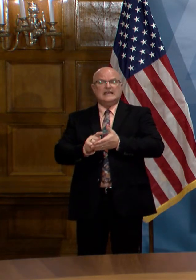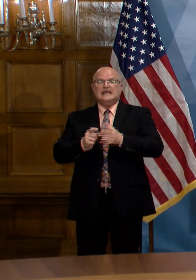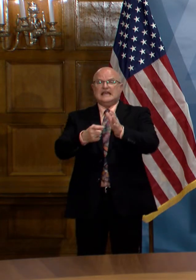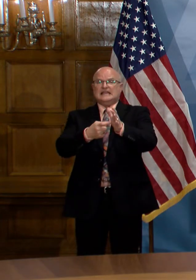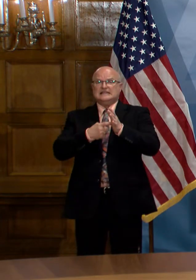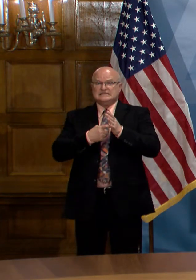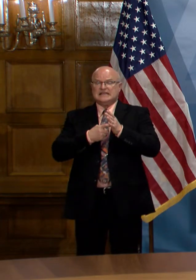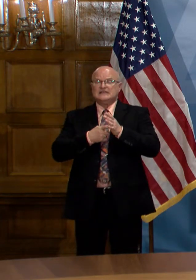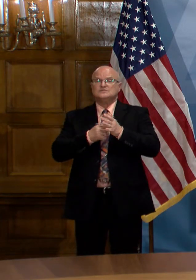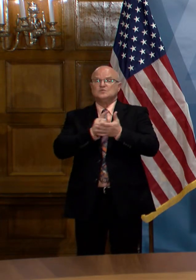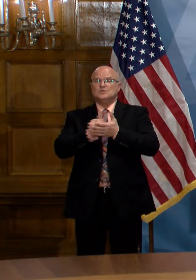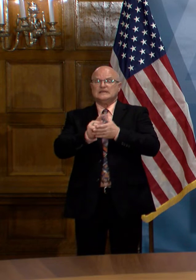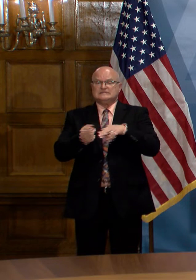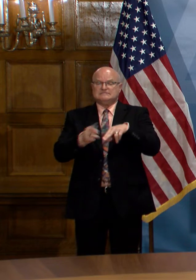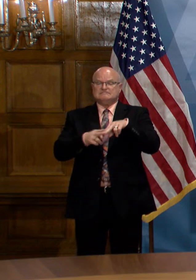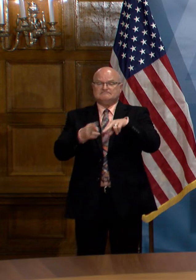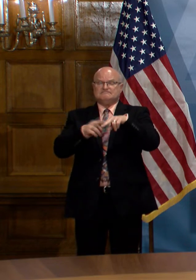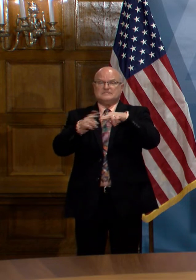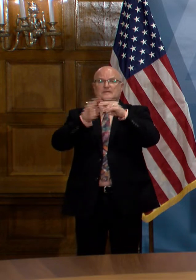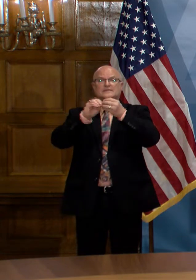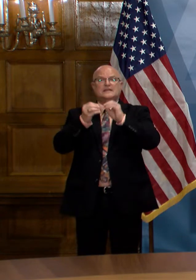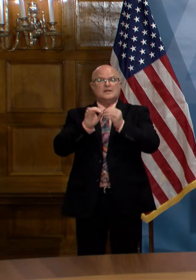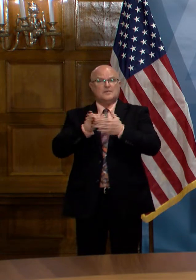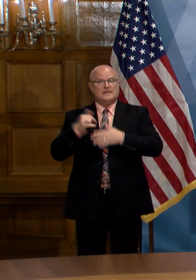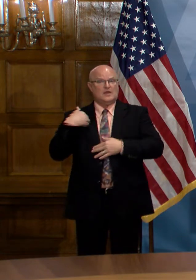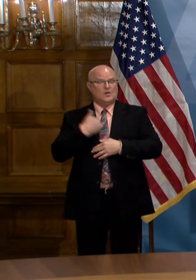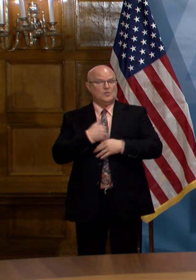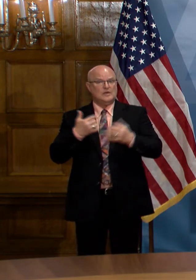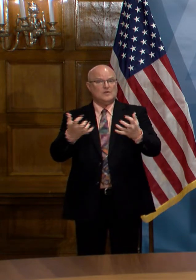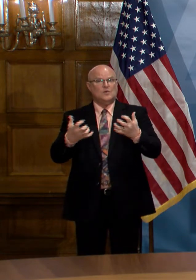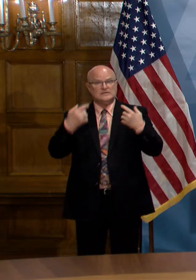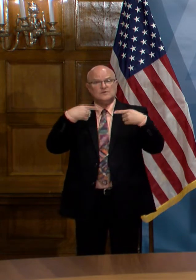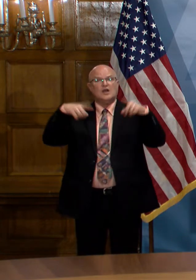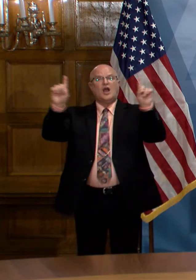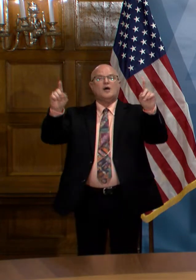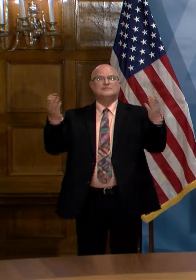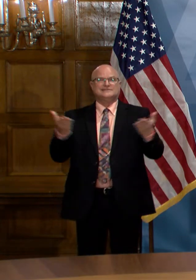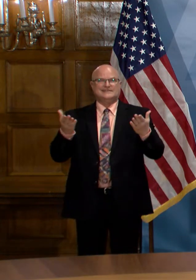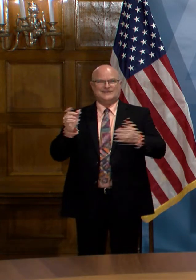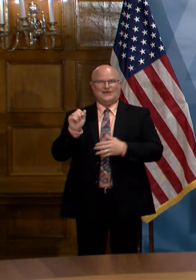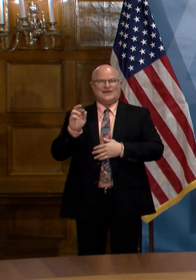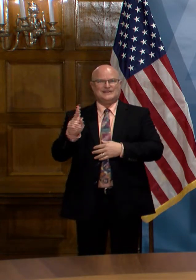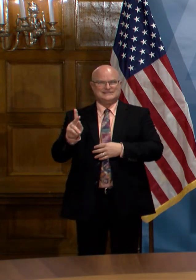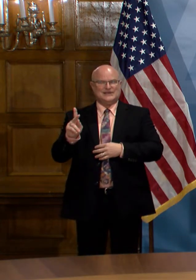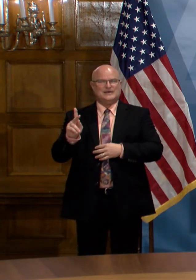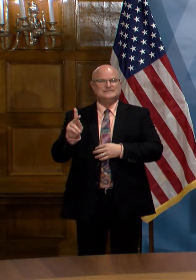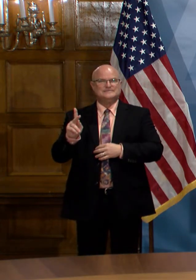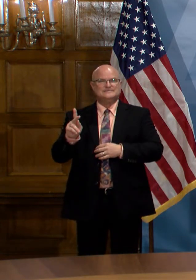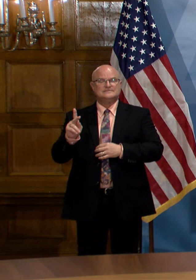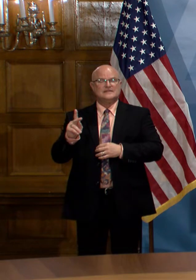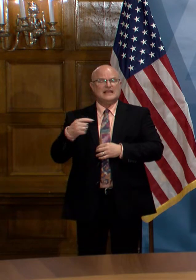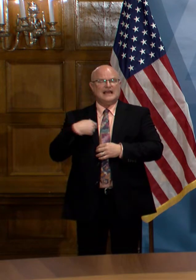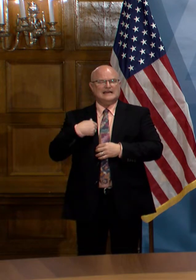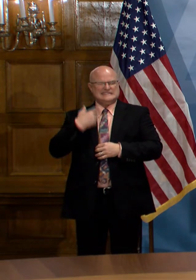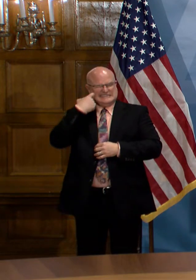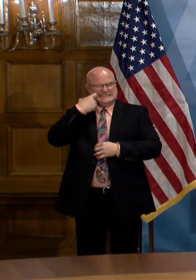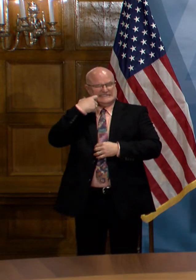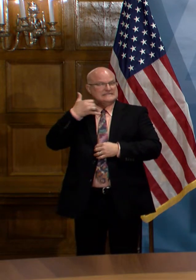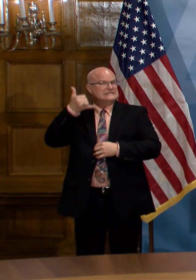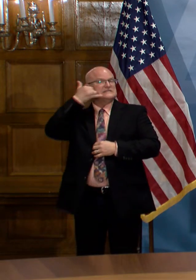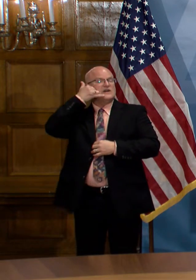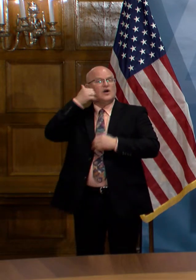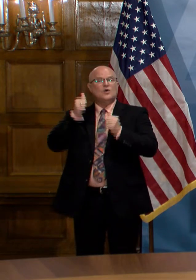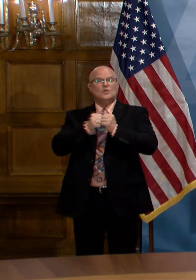lot of weeks to build up to the number that we want to accomplish in Arkansas. I just was on a call with